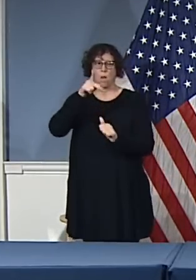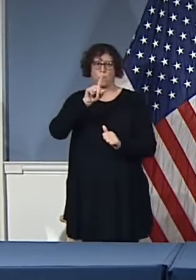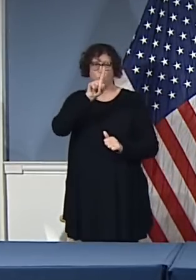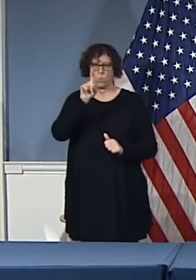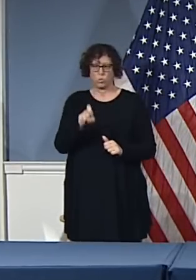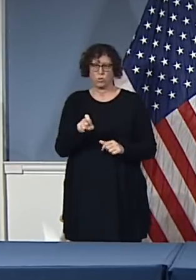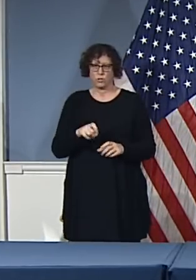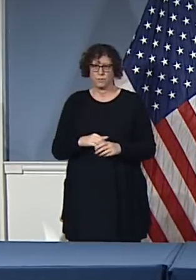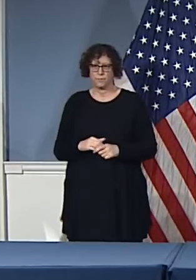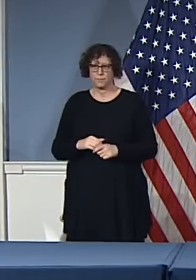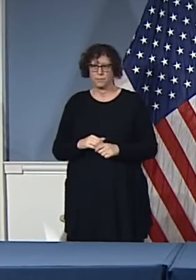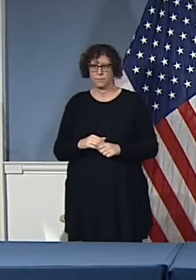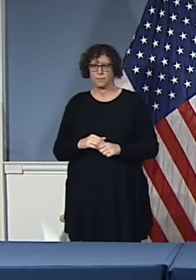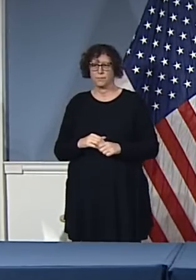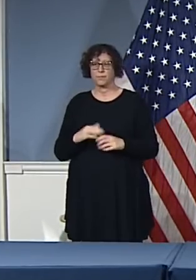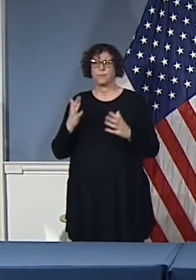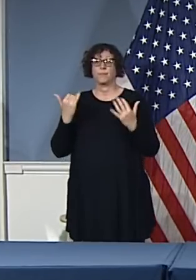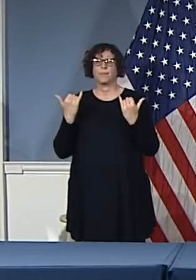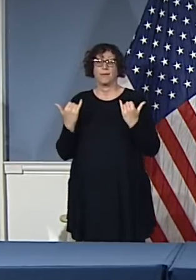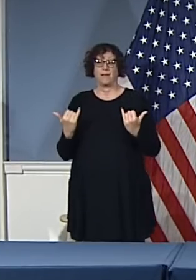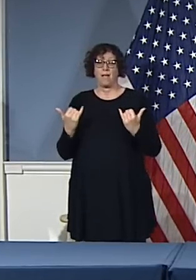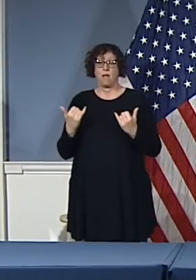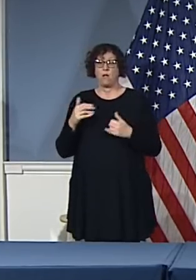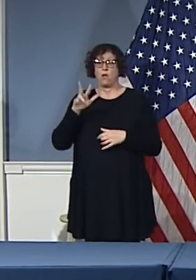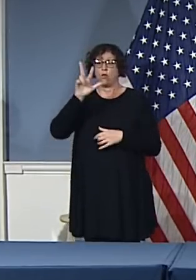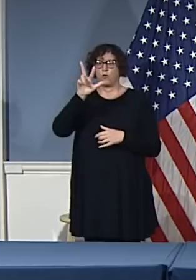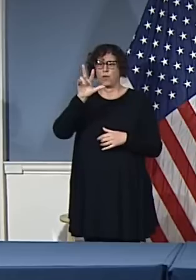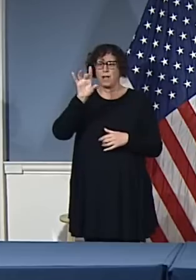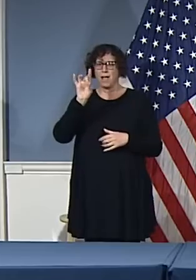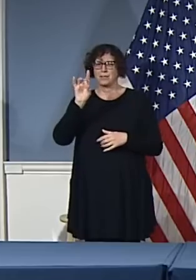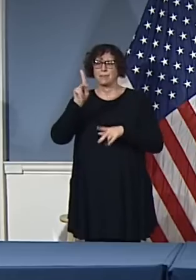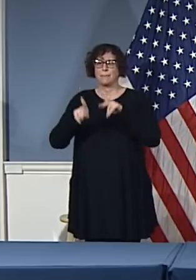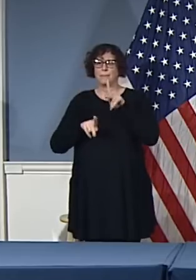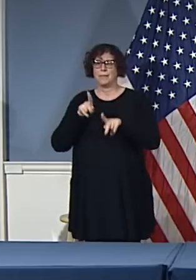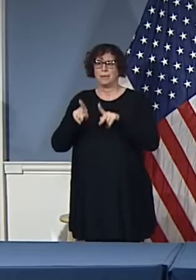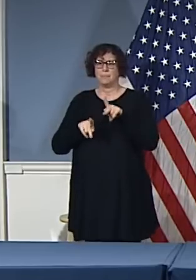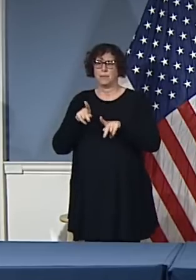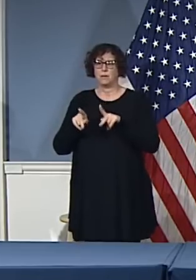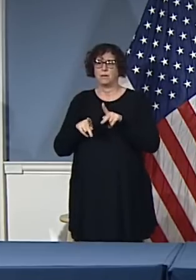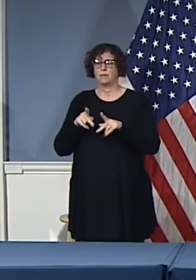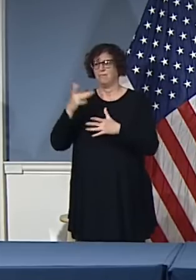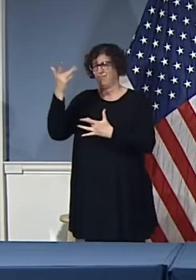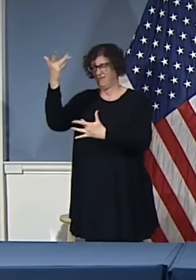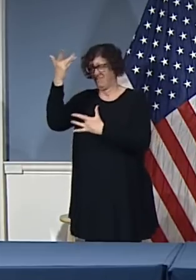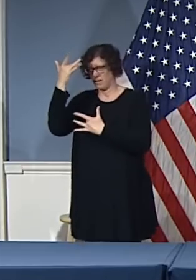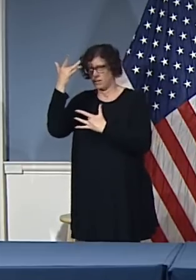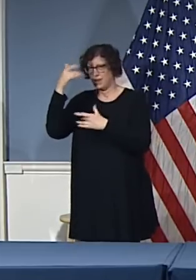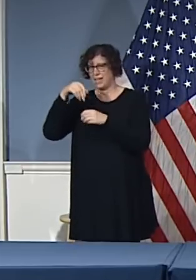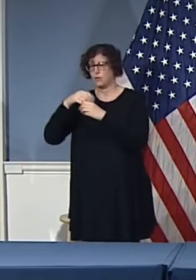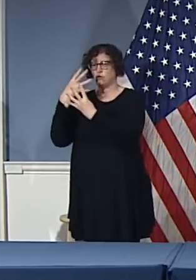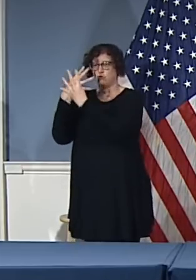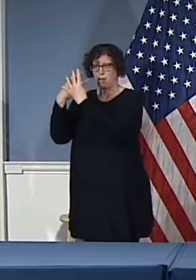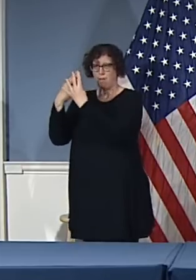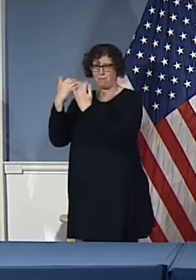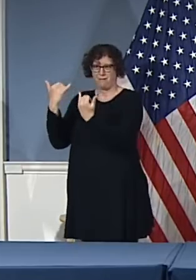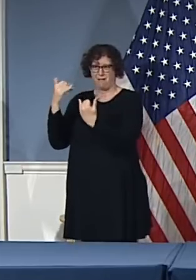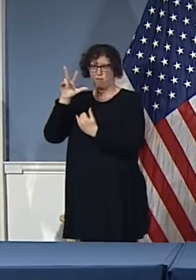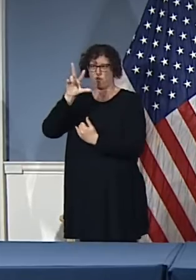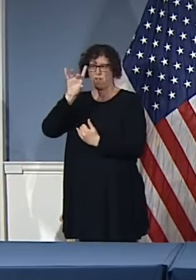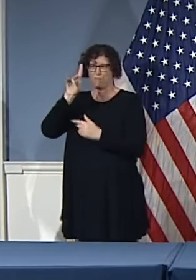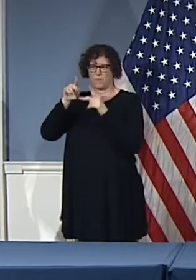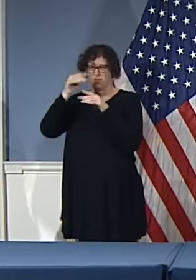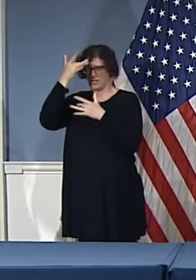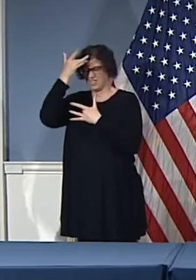38 people who tested positive for the virus in city jails. That's a combination of